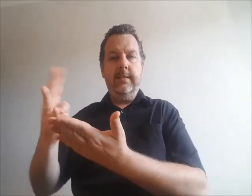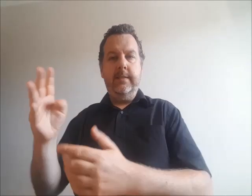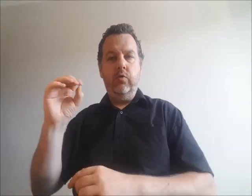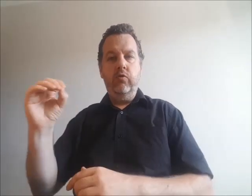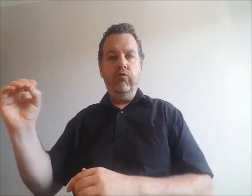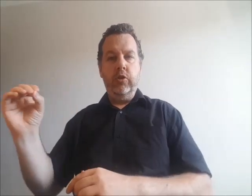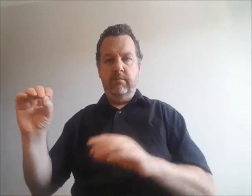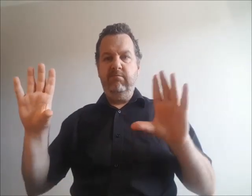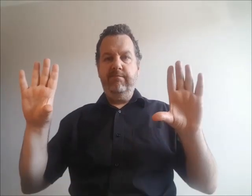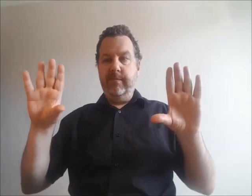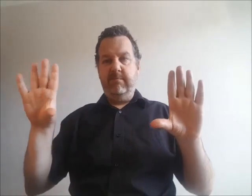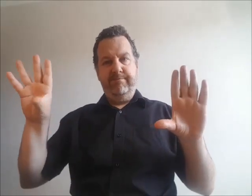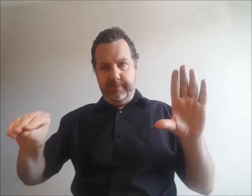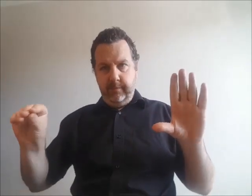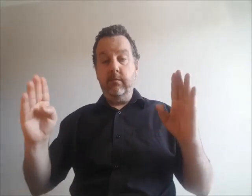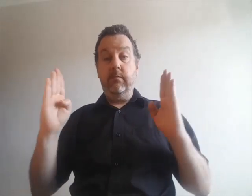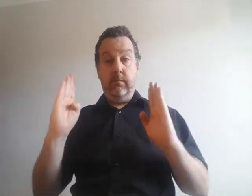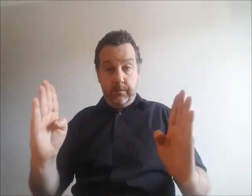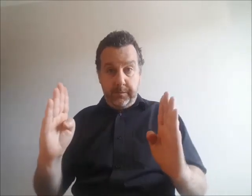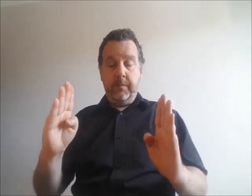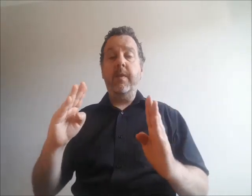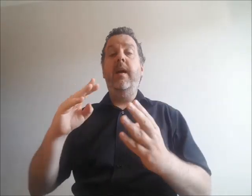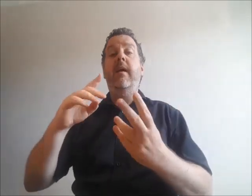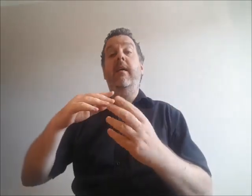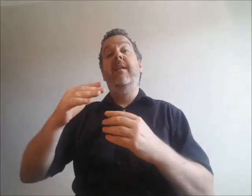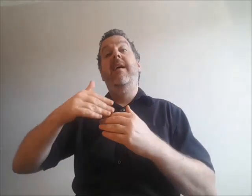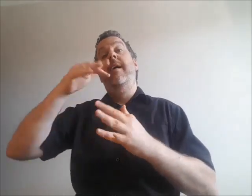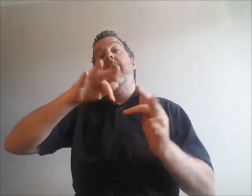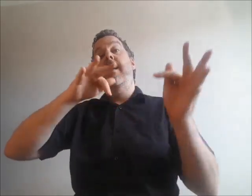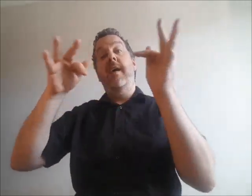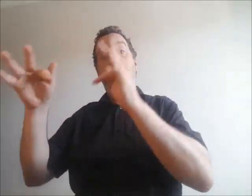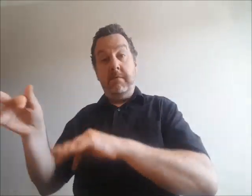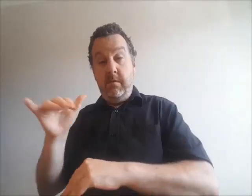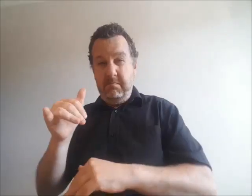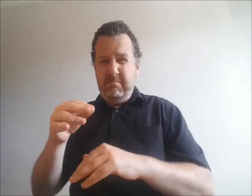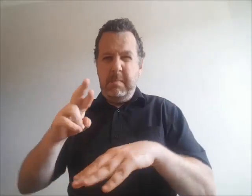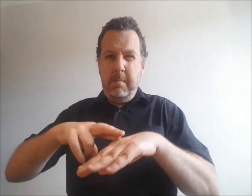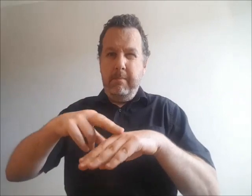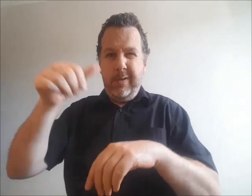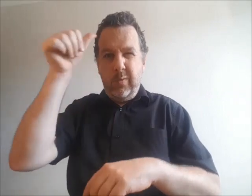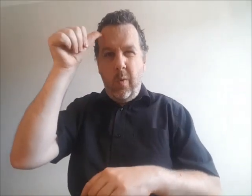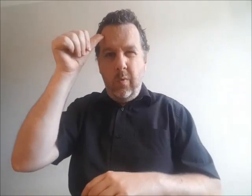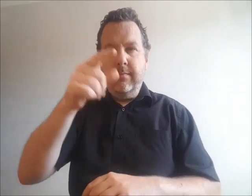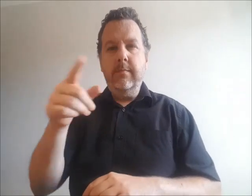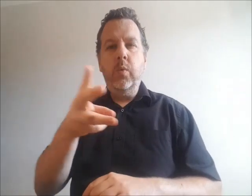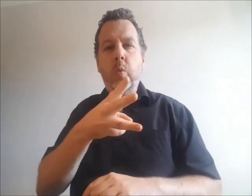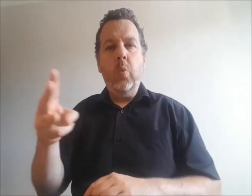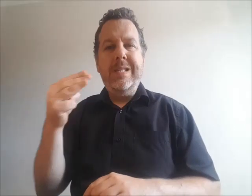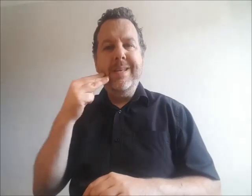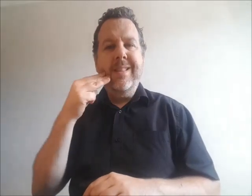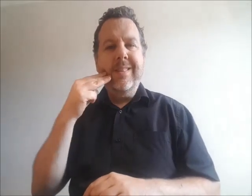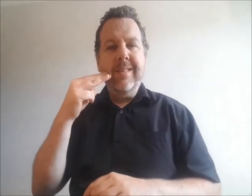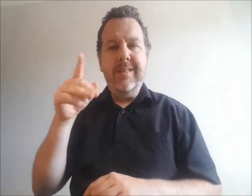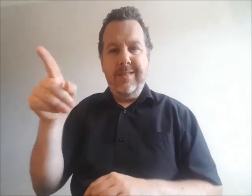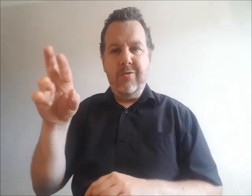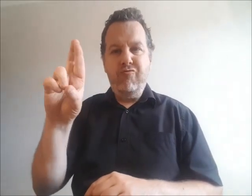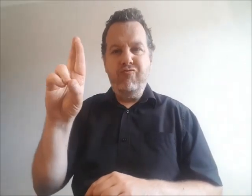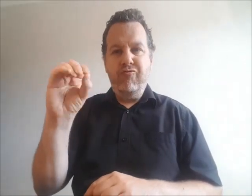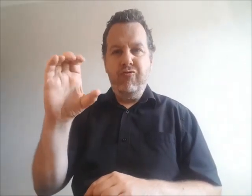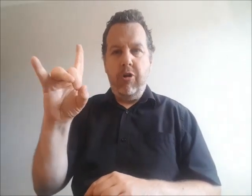1900. That's when that came to an end. And then after this period, there's a better known school in Westmeath in a town